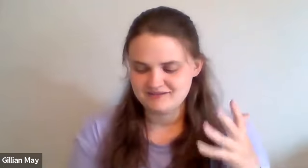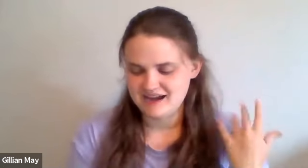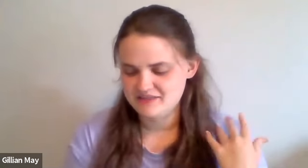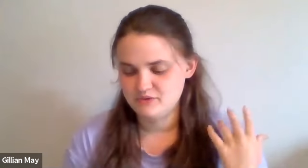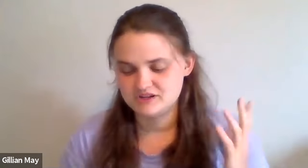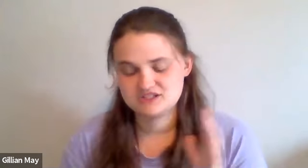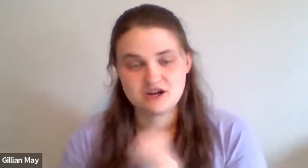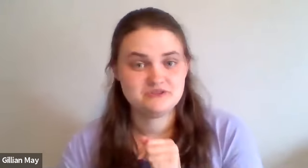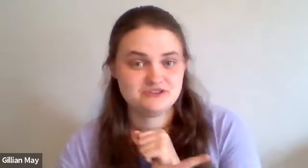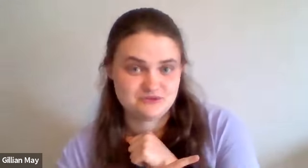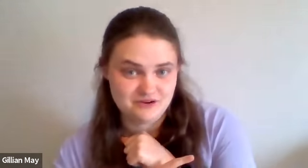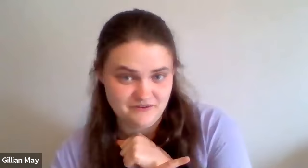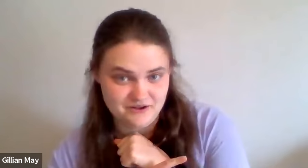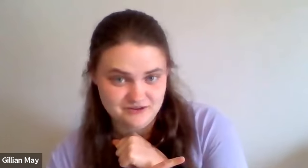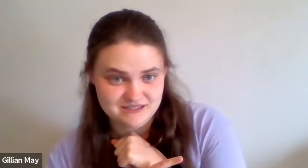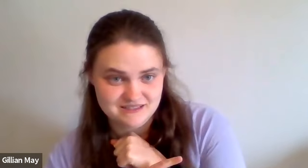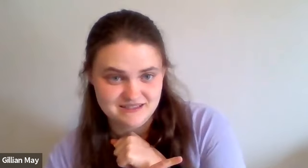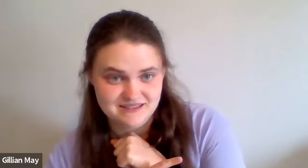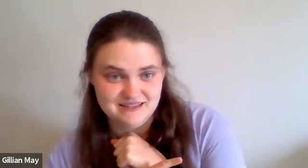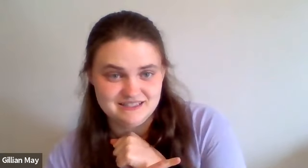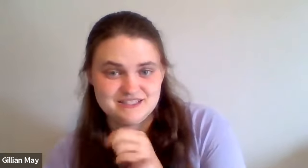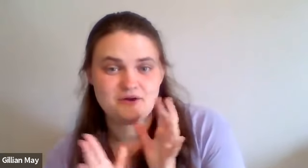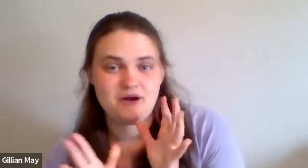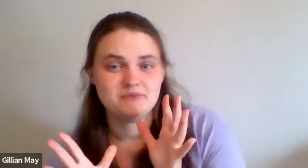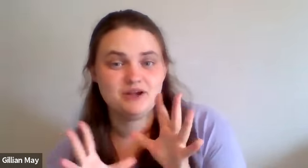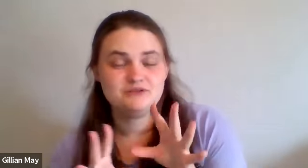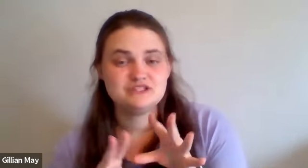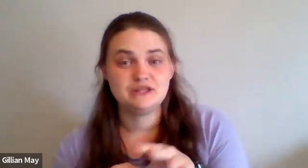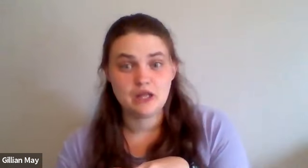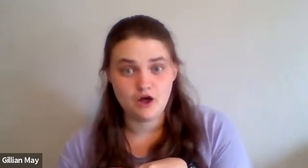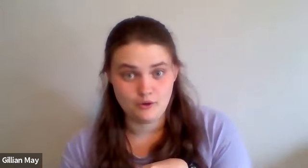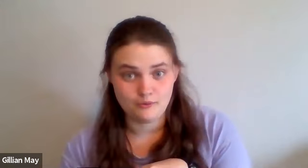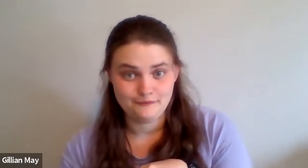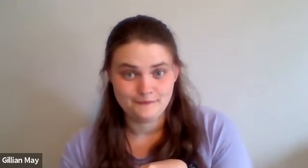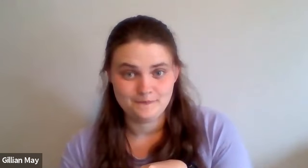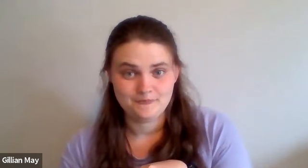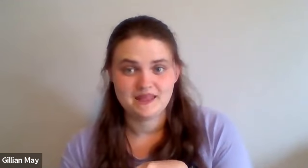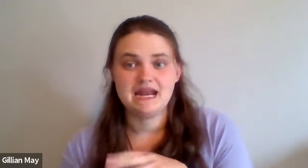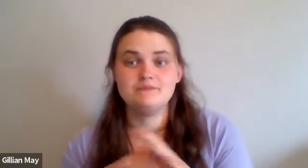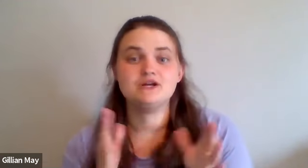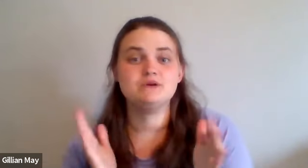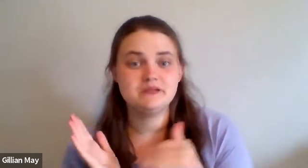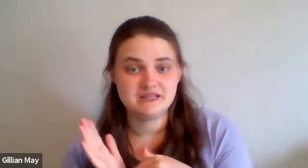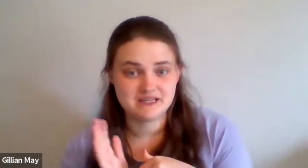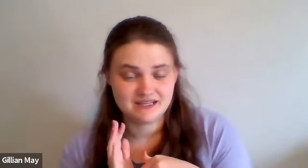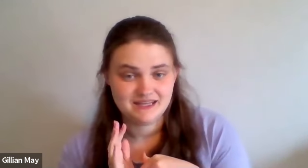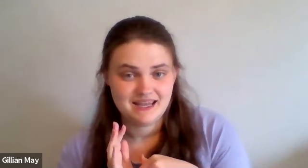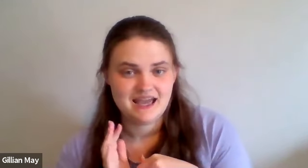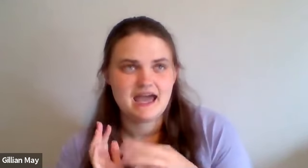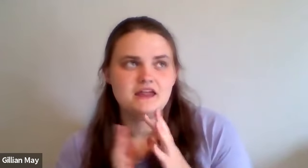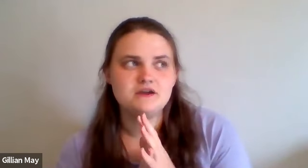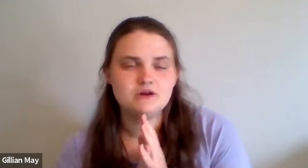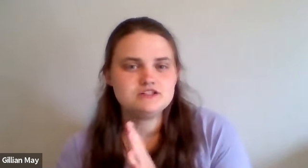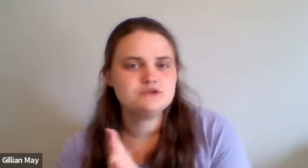we're going to start with the true or false. So I'm going to go slow. and I'm going to repeat it. And I think what I'll do is I'm